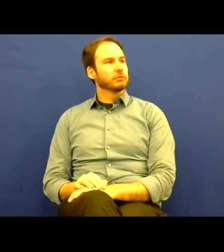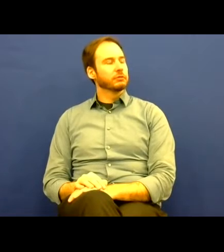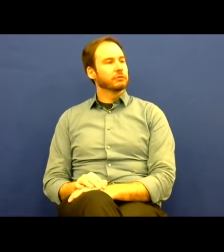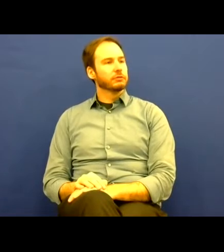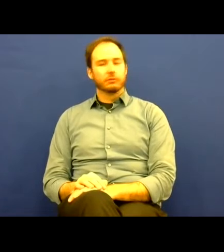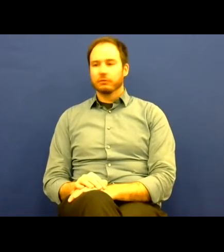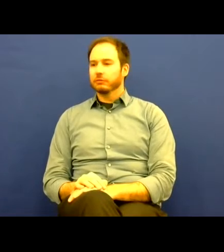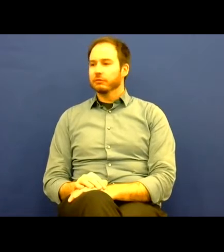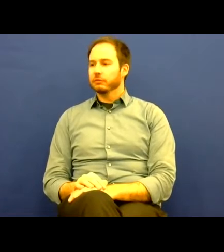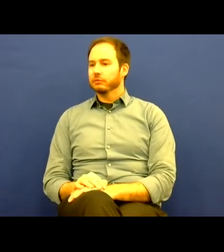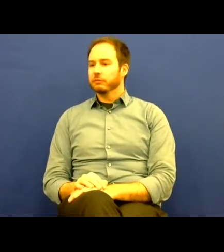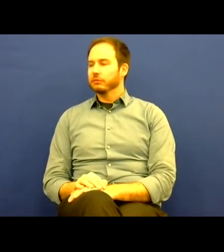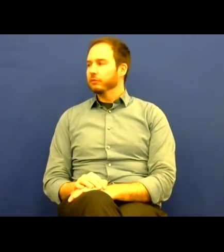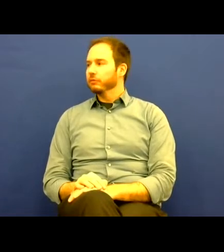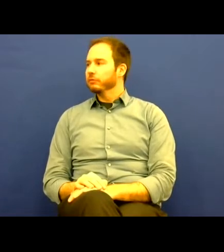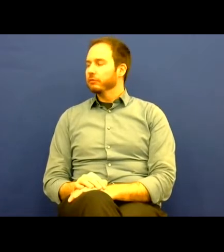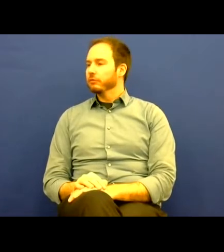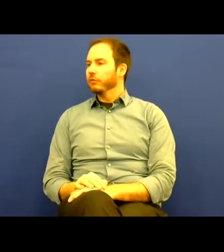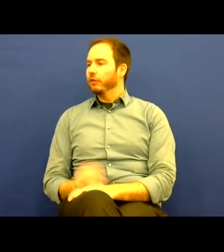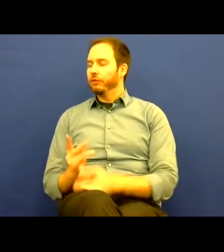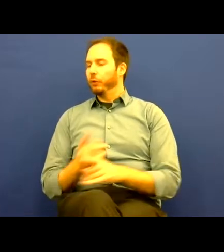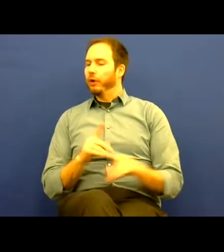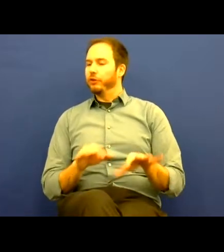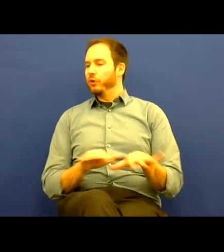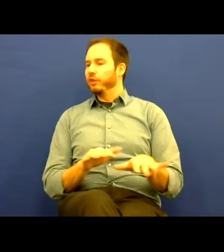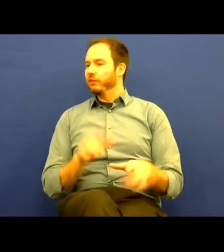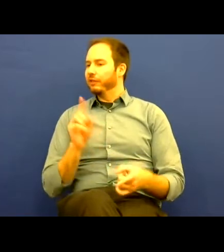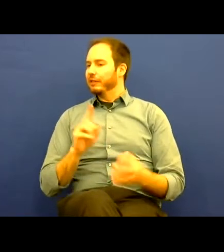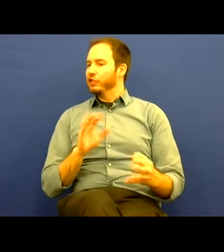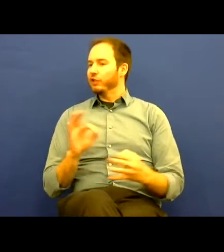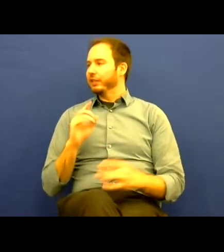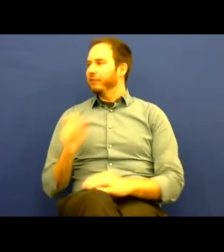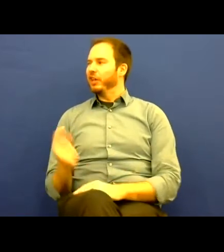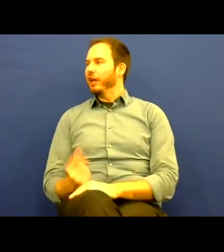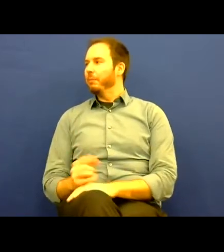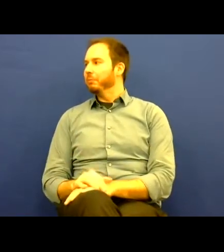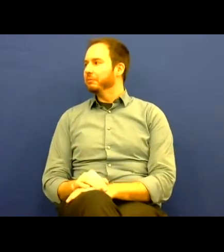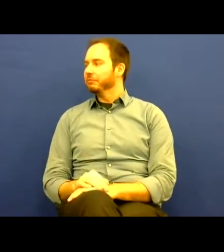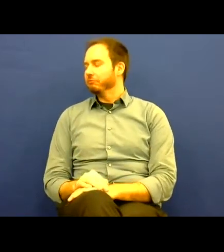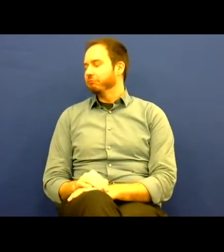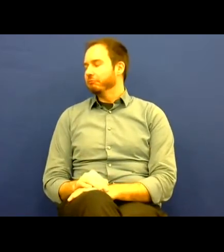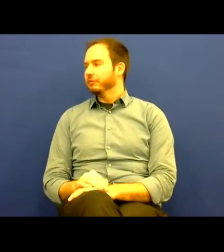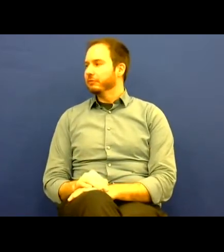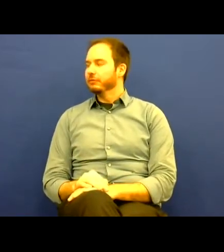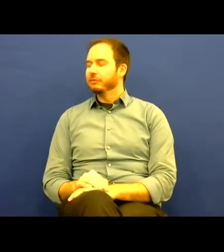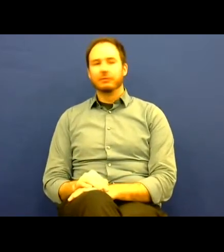Get a picture of it. Go ahead and take one with just Rick, and I'll try.